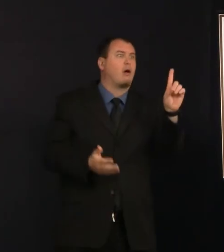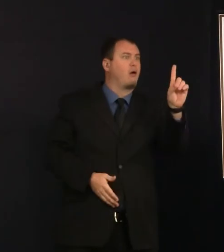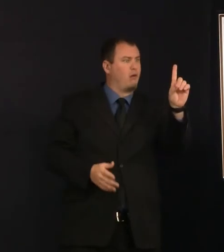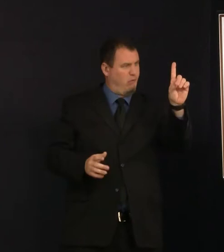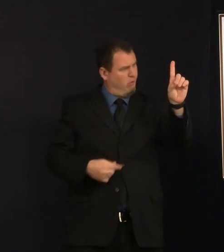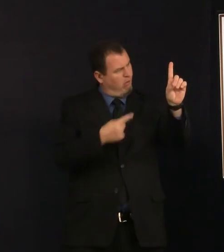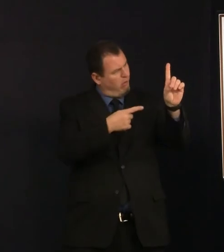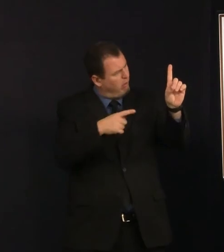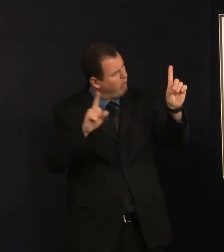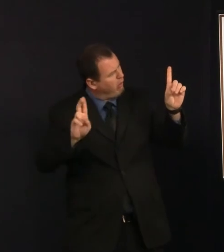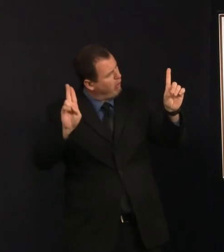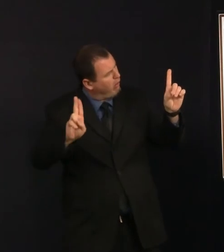So,